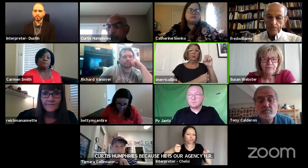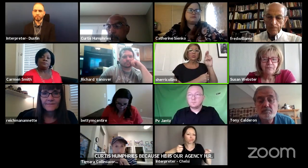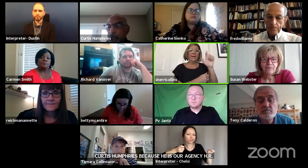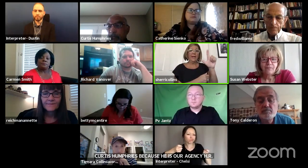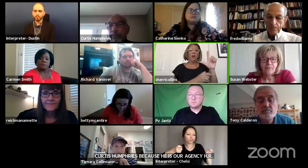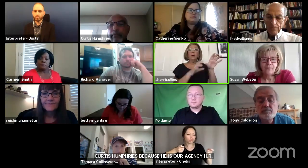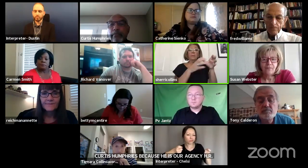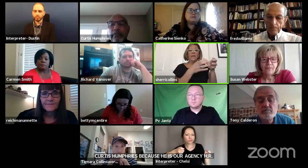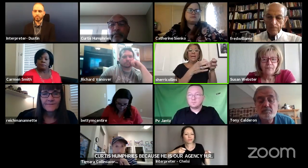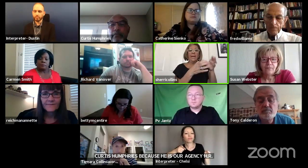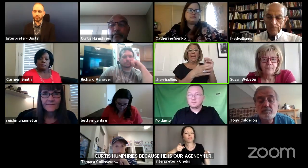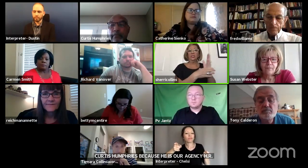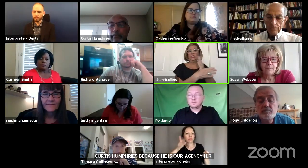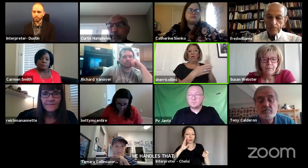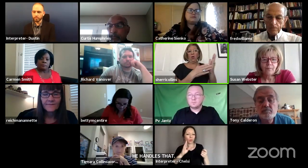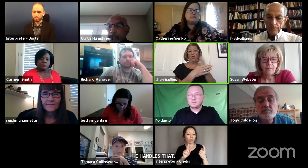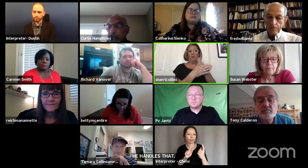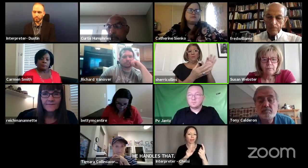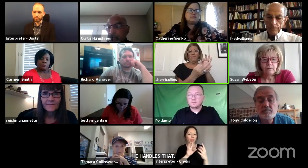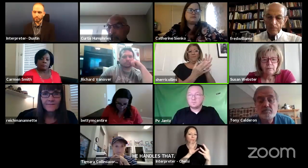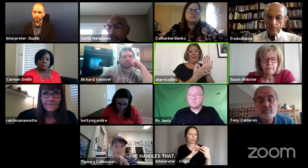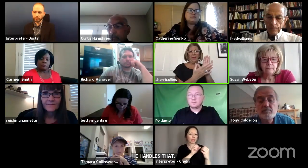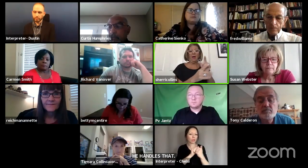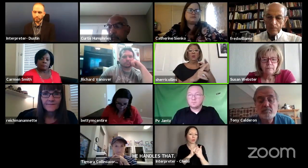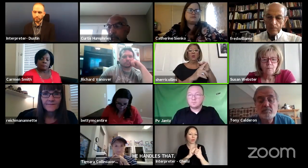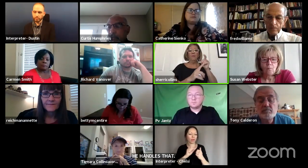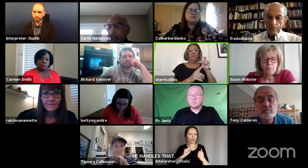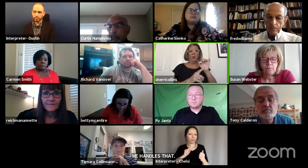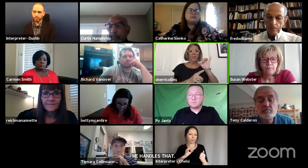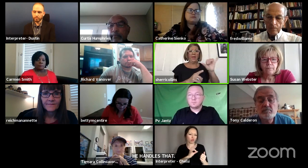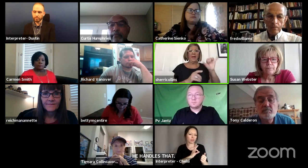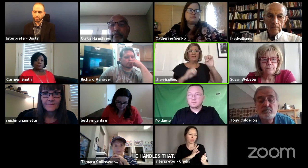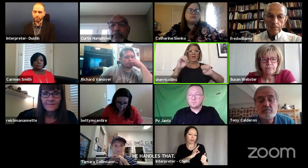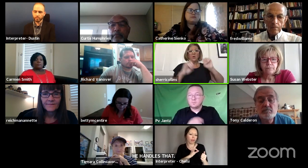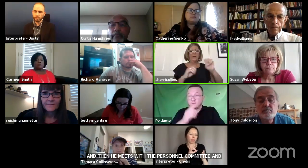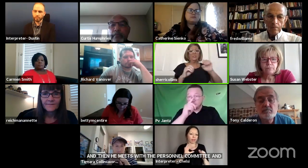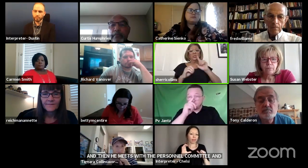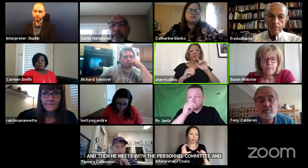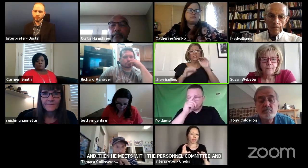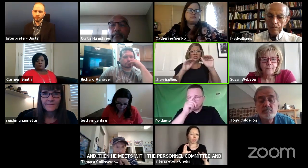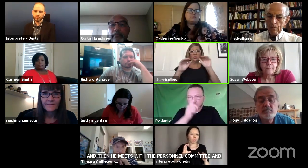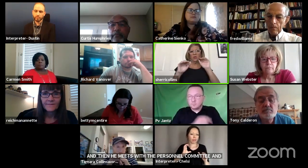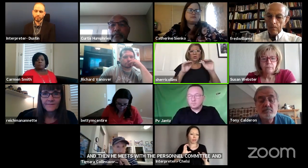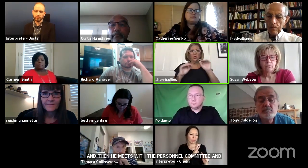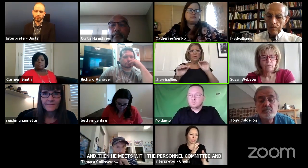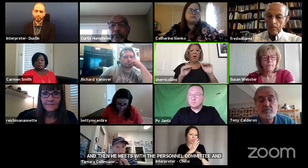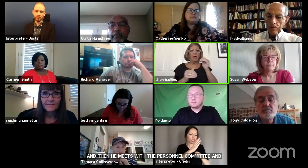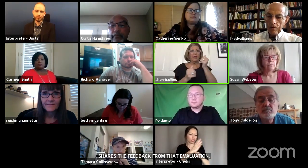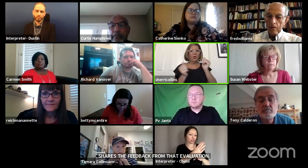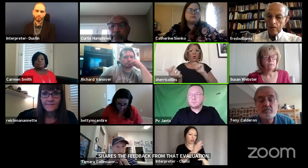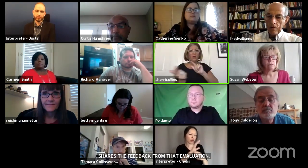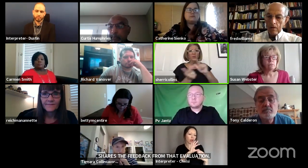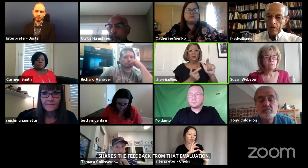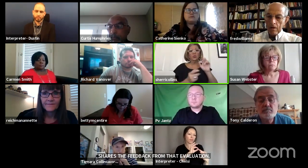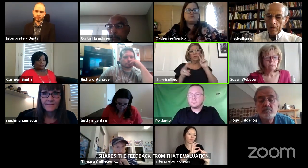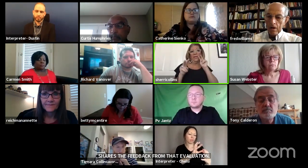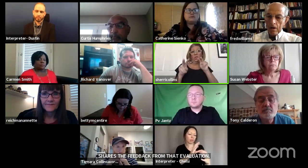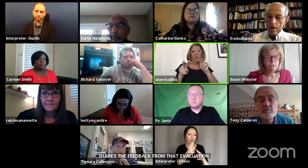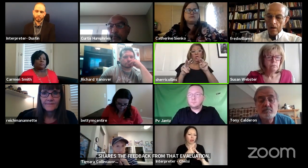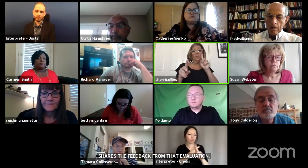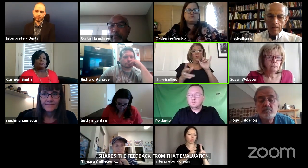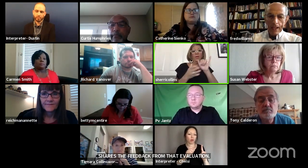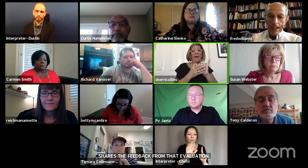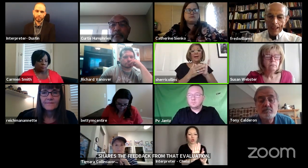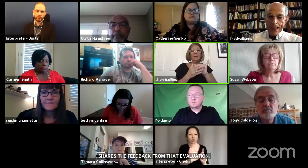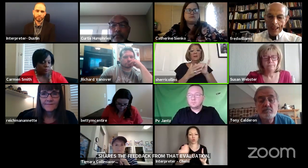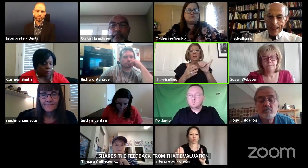the personnel committee and share the feedback from that evaluation. So I just wanted to remind all of you to be